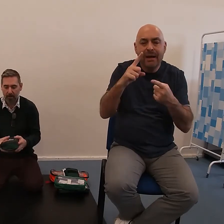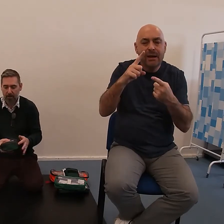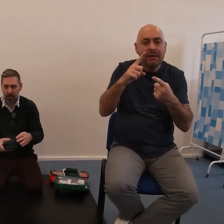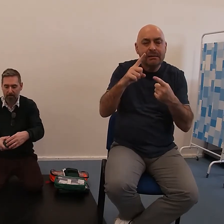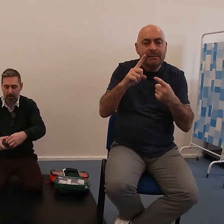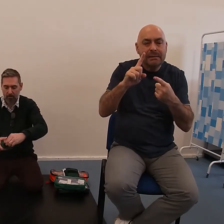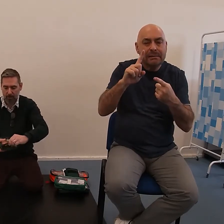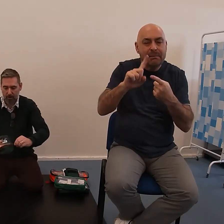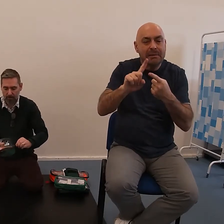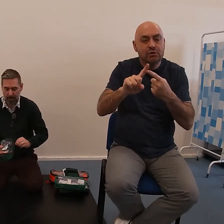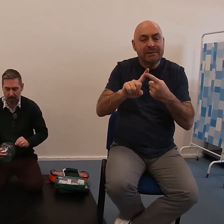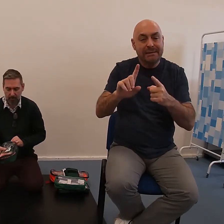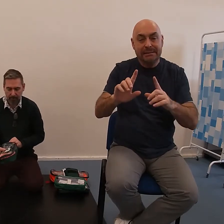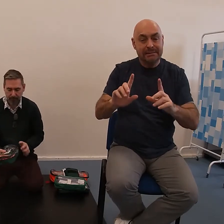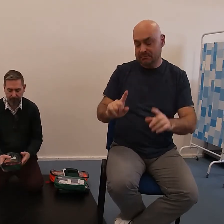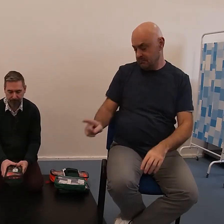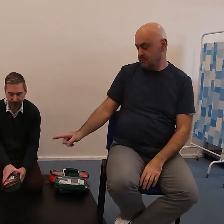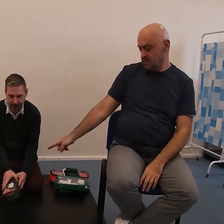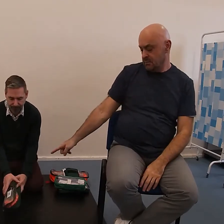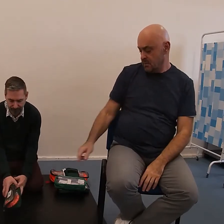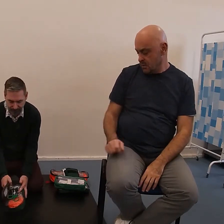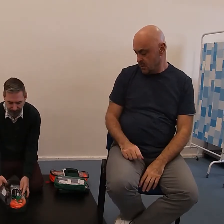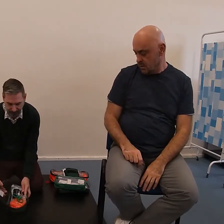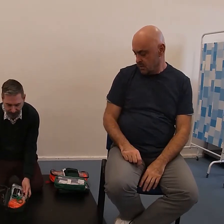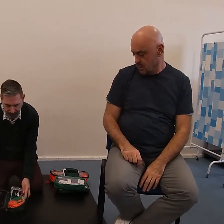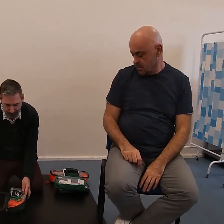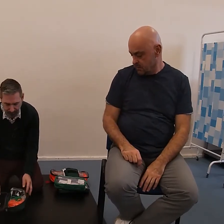initially. So when you open it up,